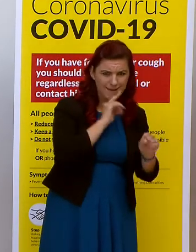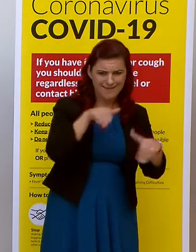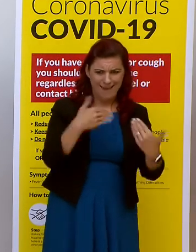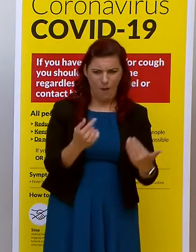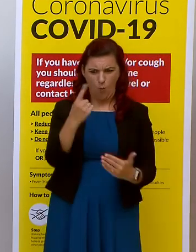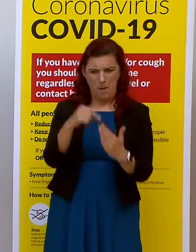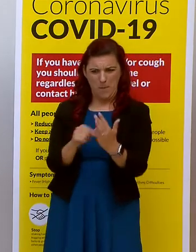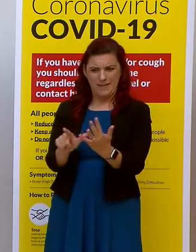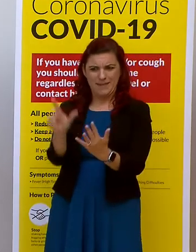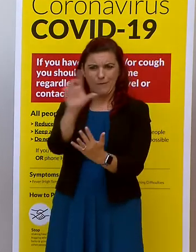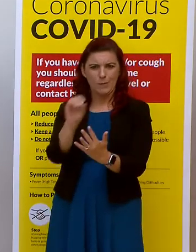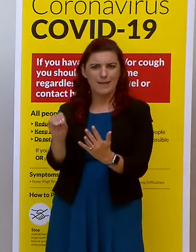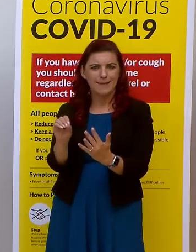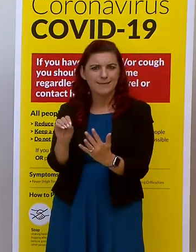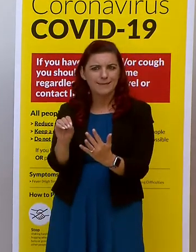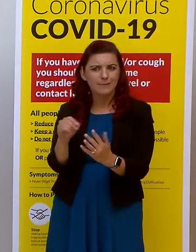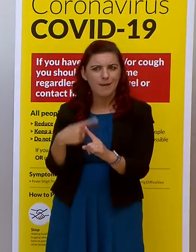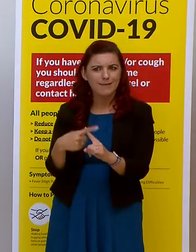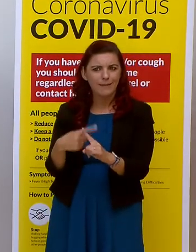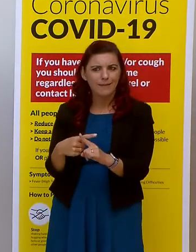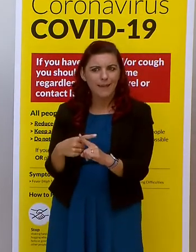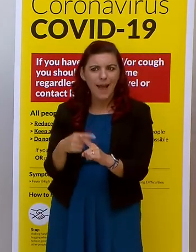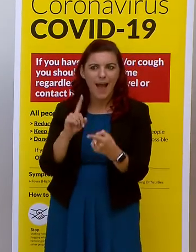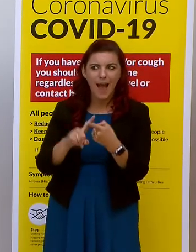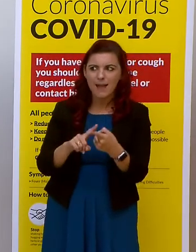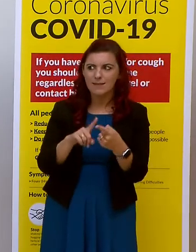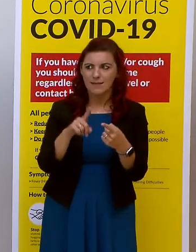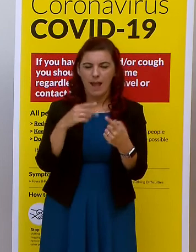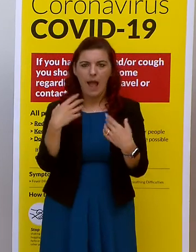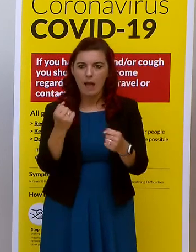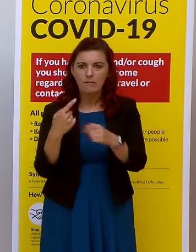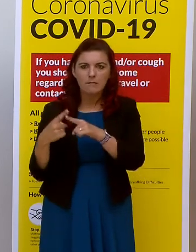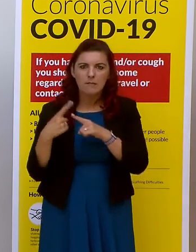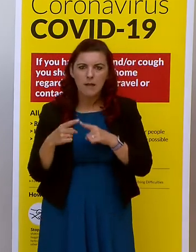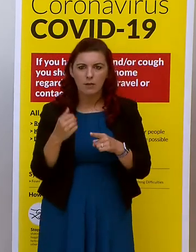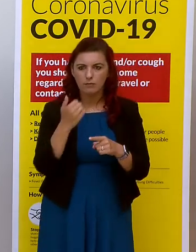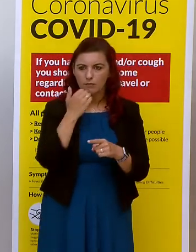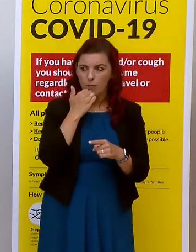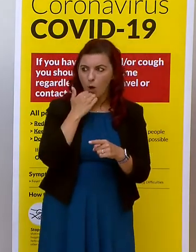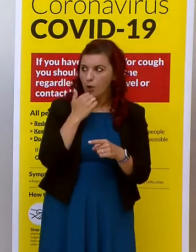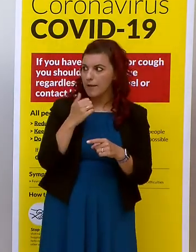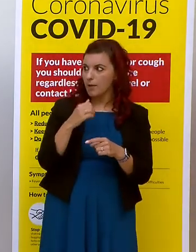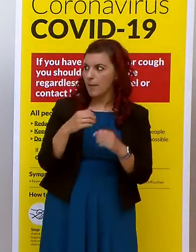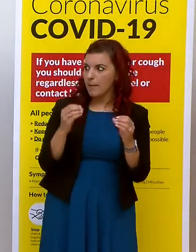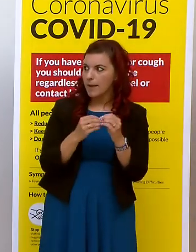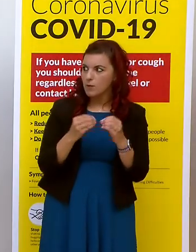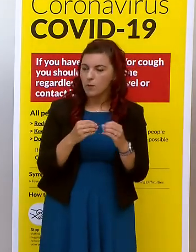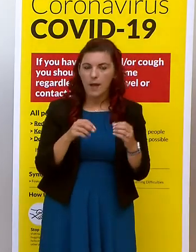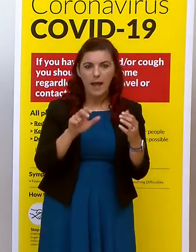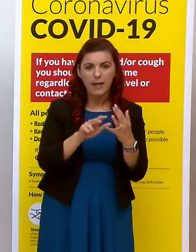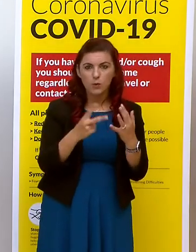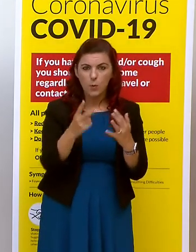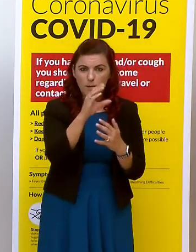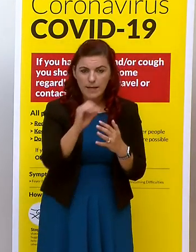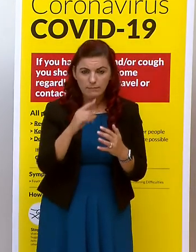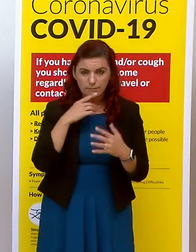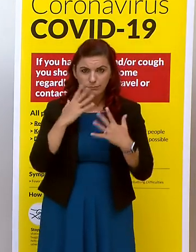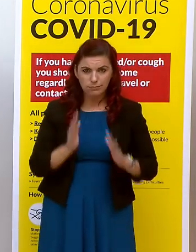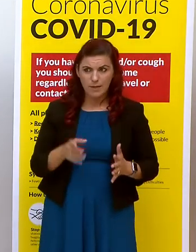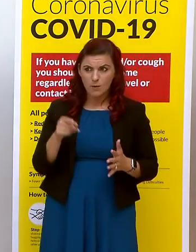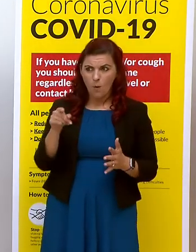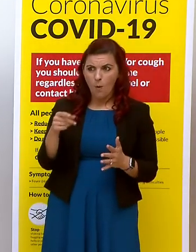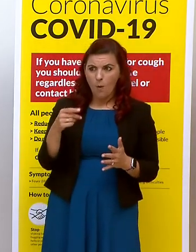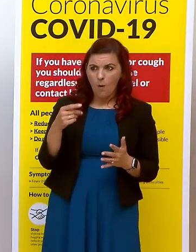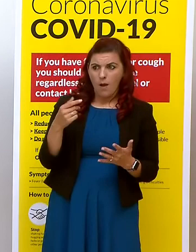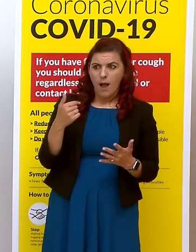1.7%. We have seen numbers in ITU drop by almost 80%. So I have no doubt in my mind,